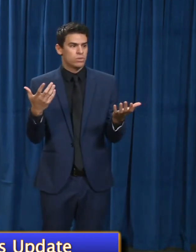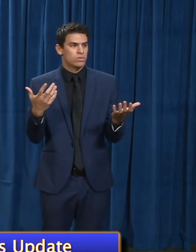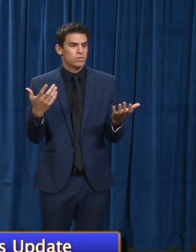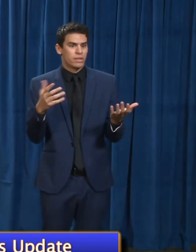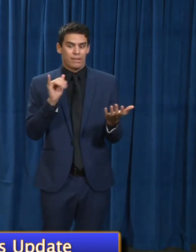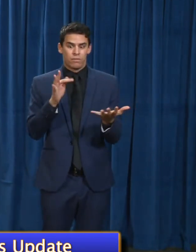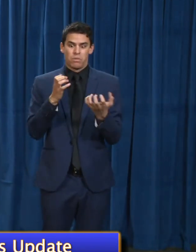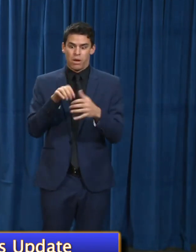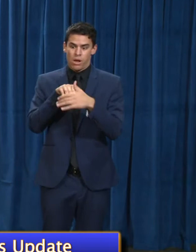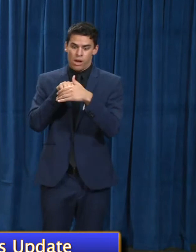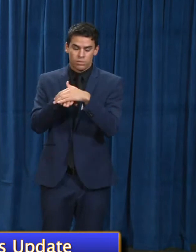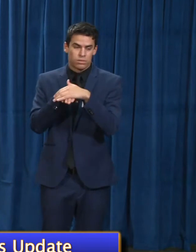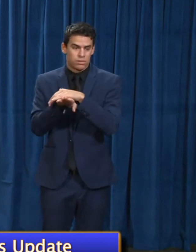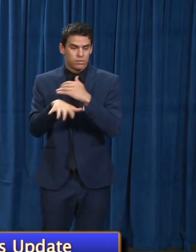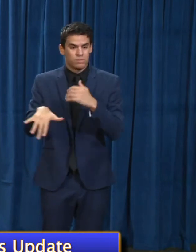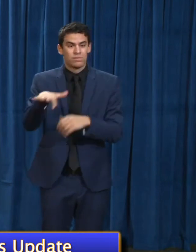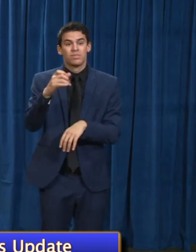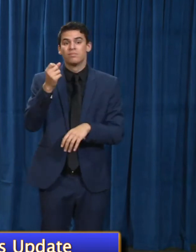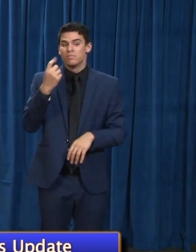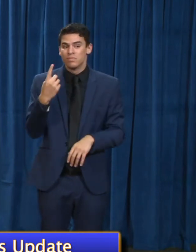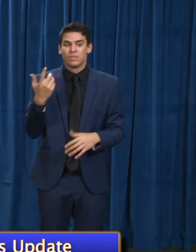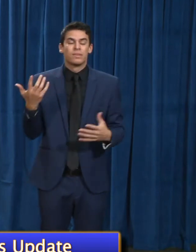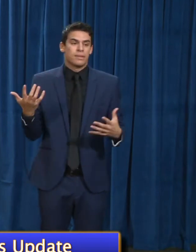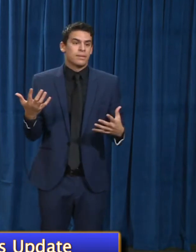access. That does not